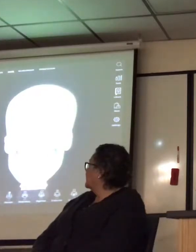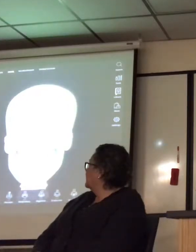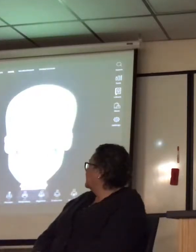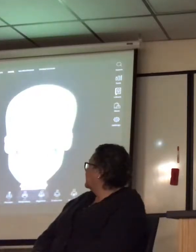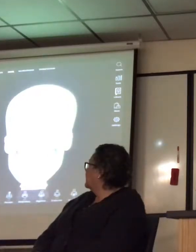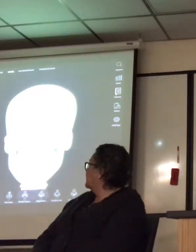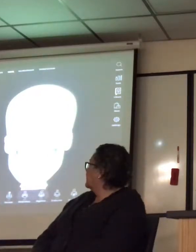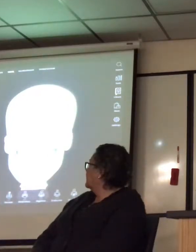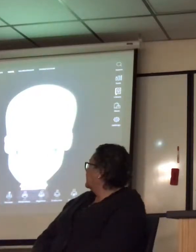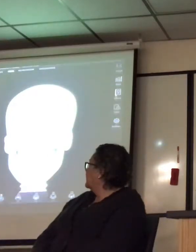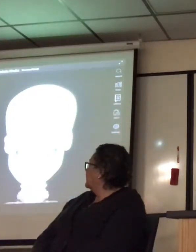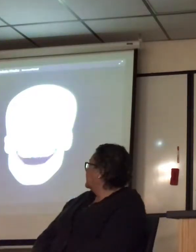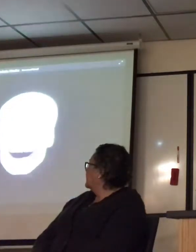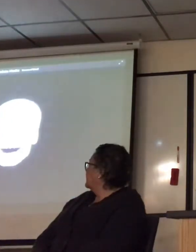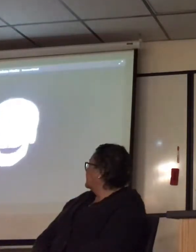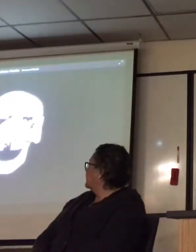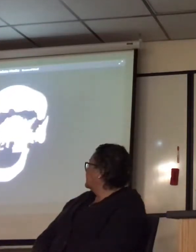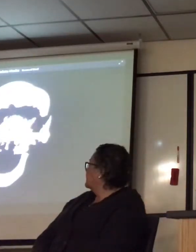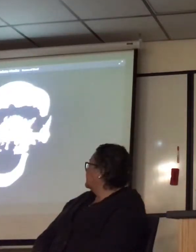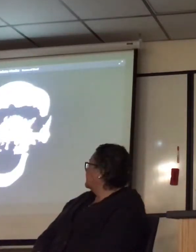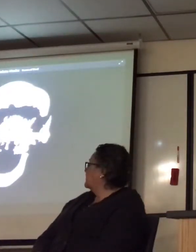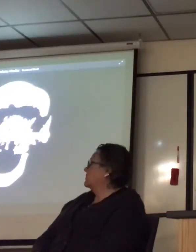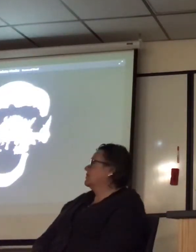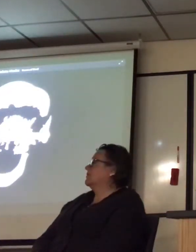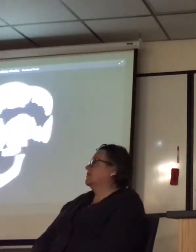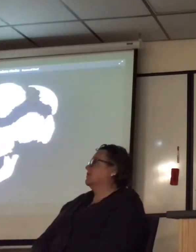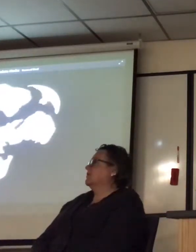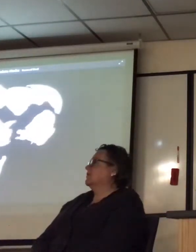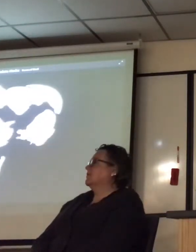I'm going to do skull and I explode.